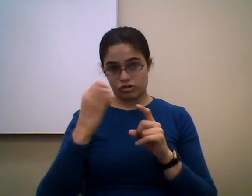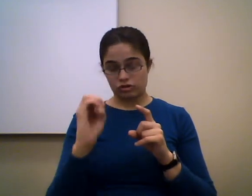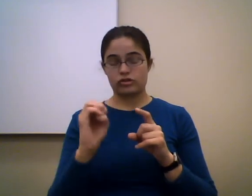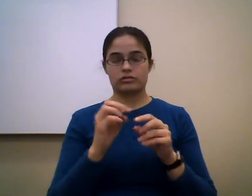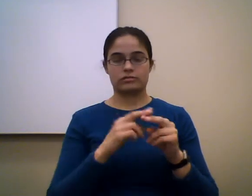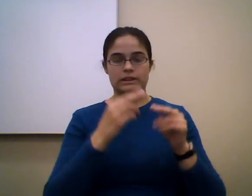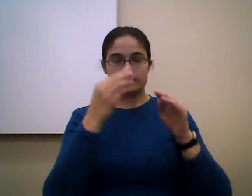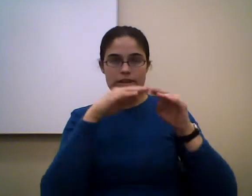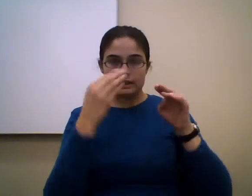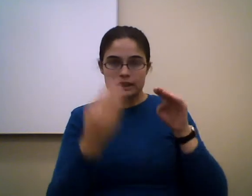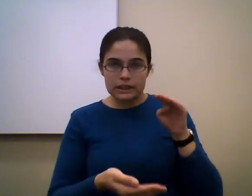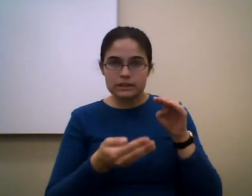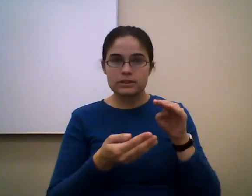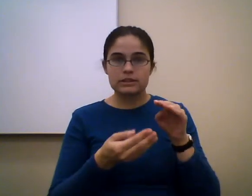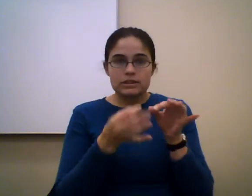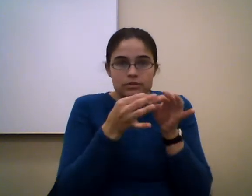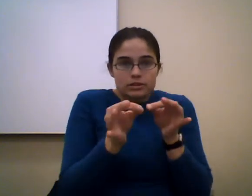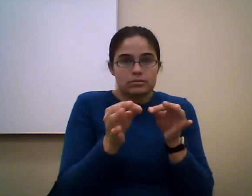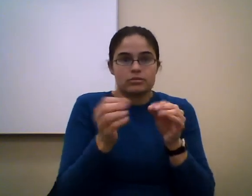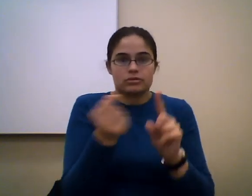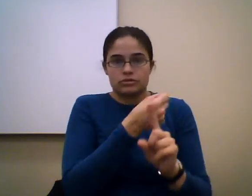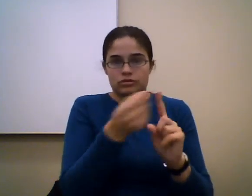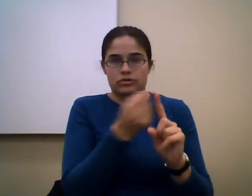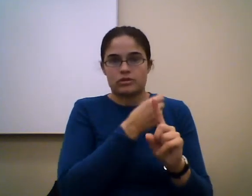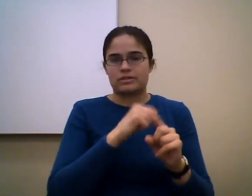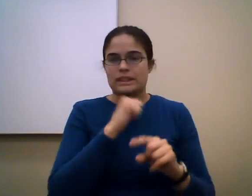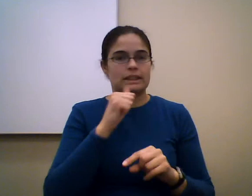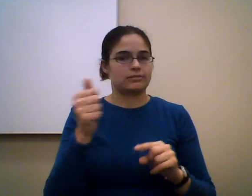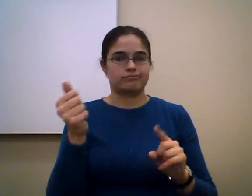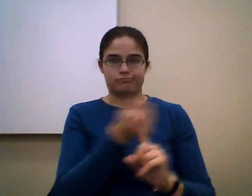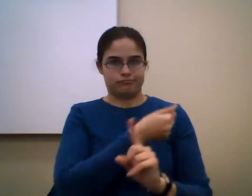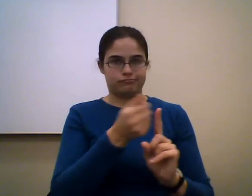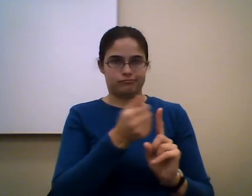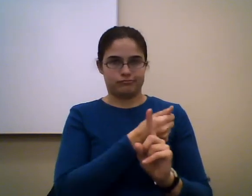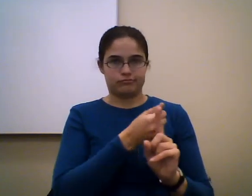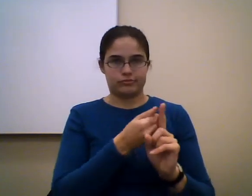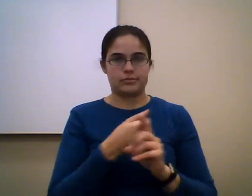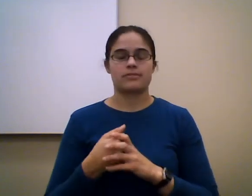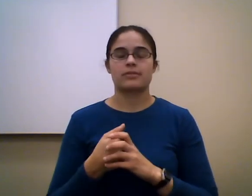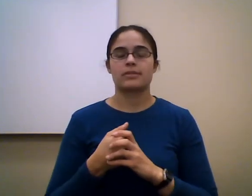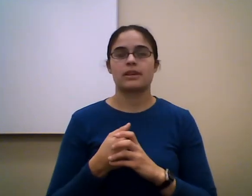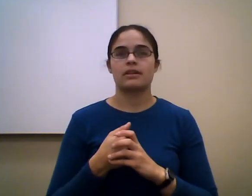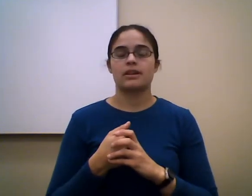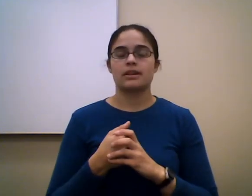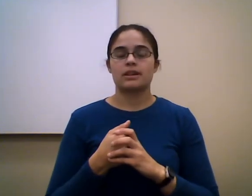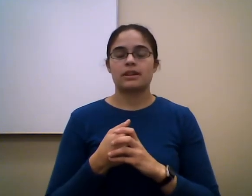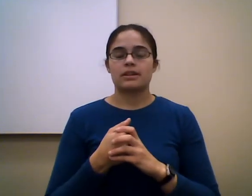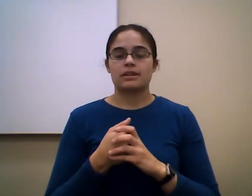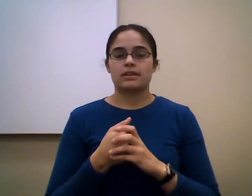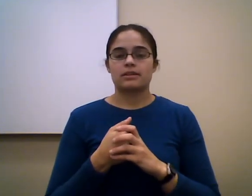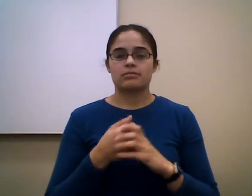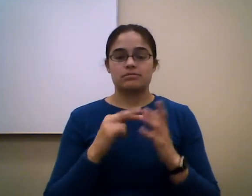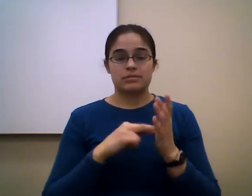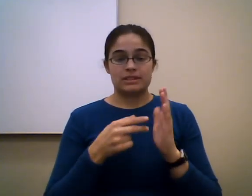to plead guilty to a lesser included offense such as simple assault. If not,